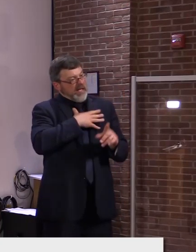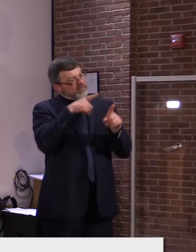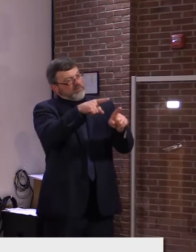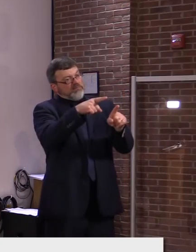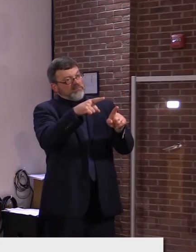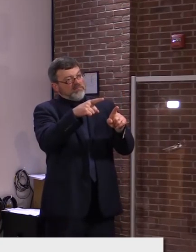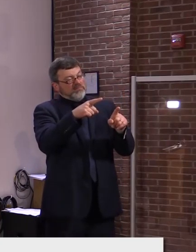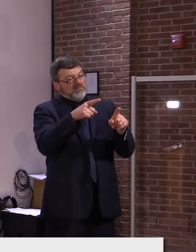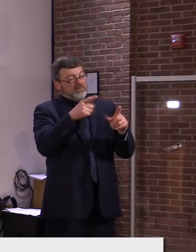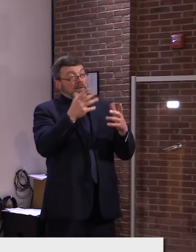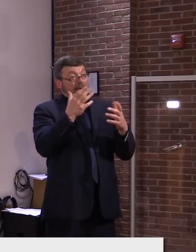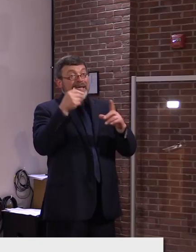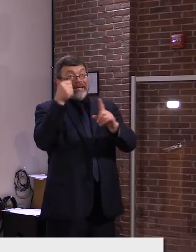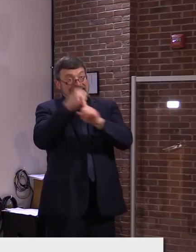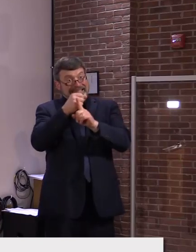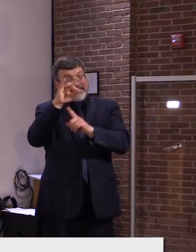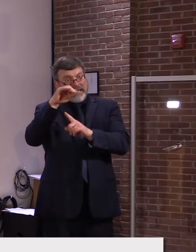Well, thank you.